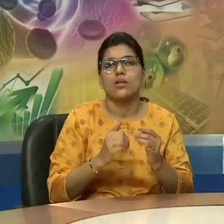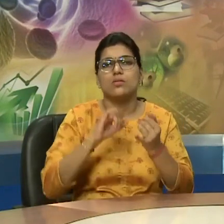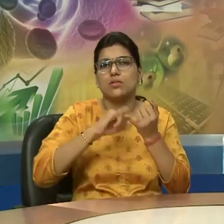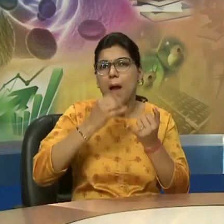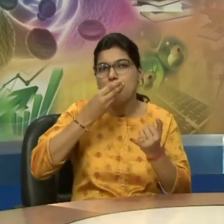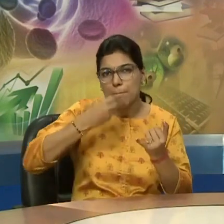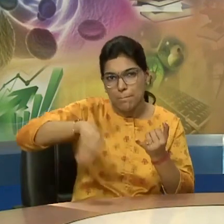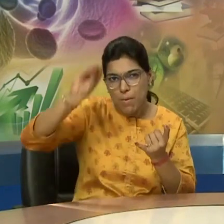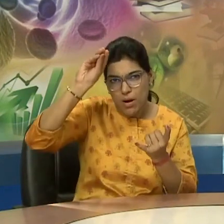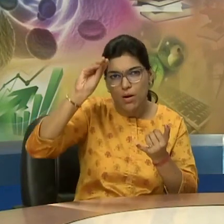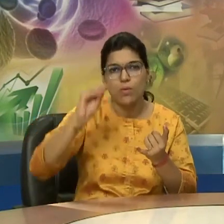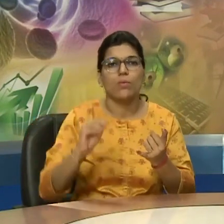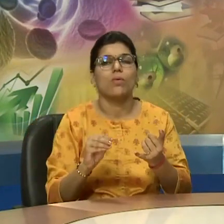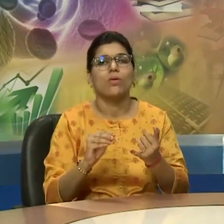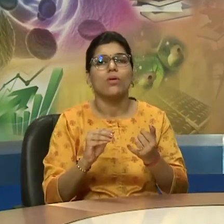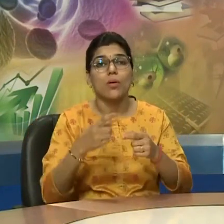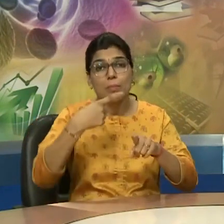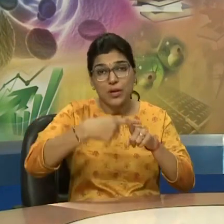the mass noon meal.